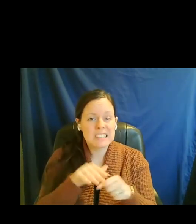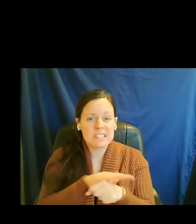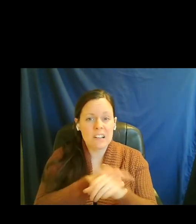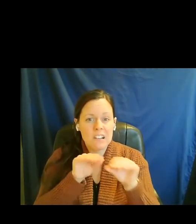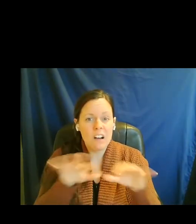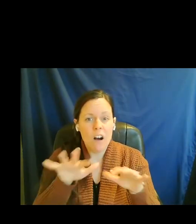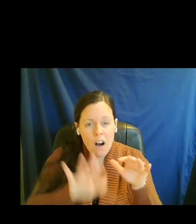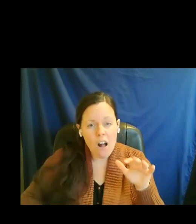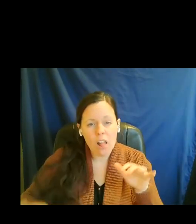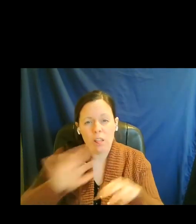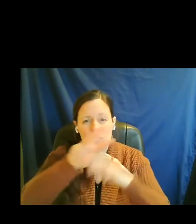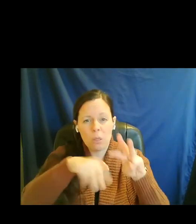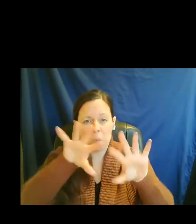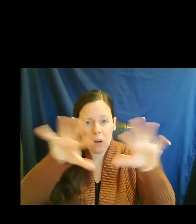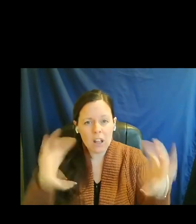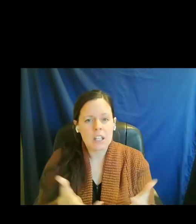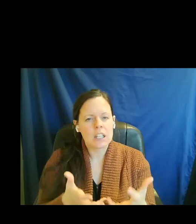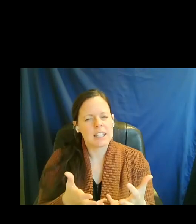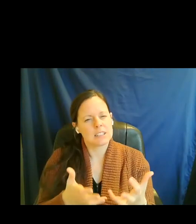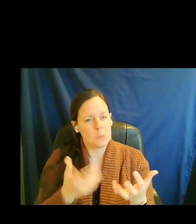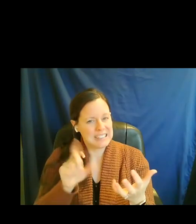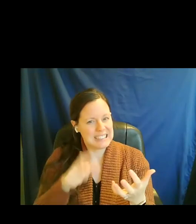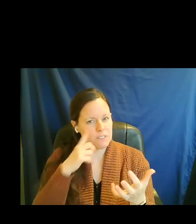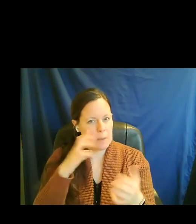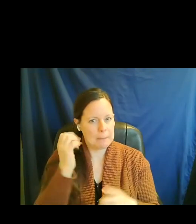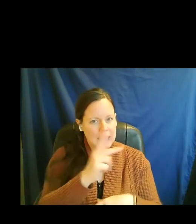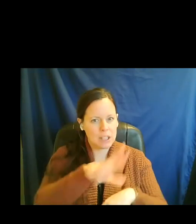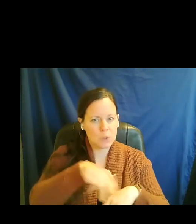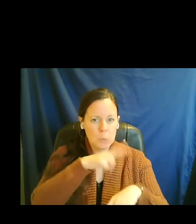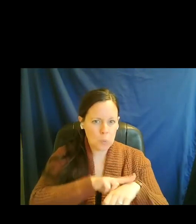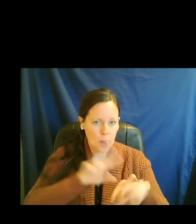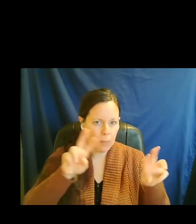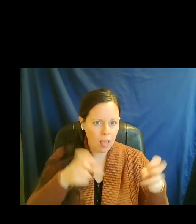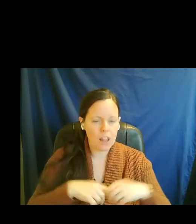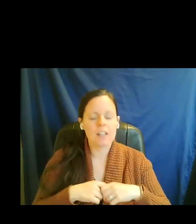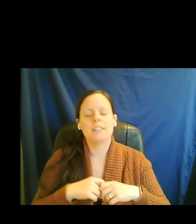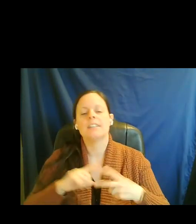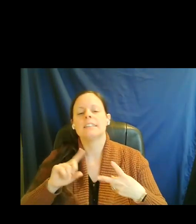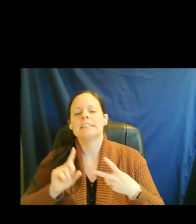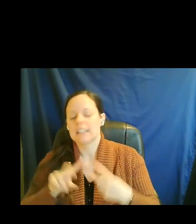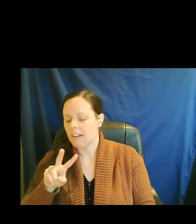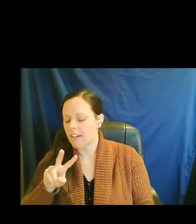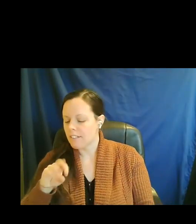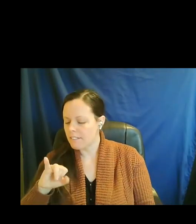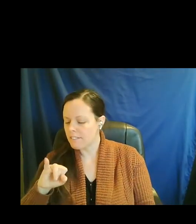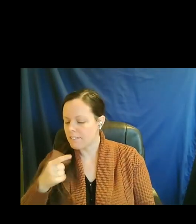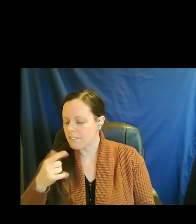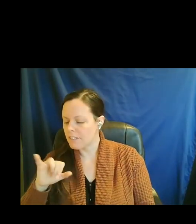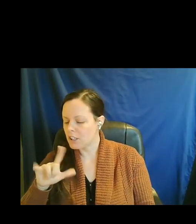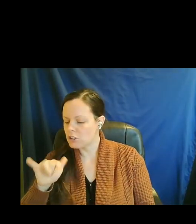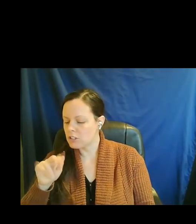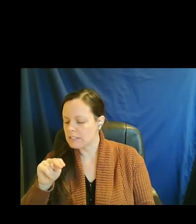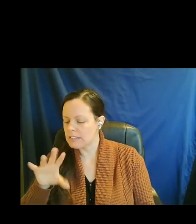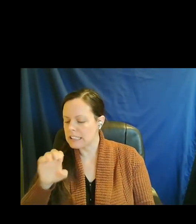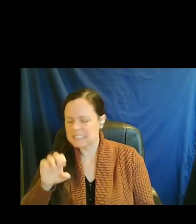to a sense of normalcy. And then the second thing that comes to mind is vigilance. I think it was Rita that